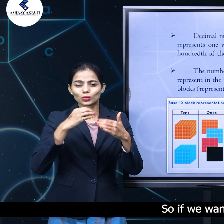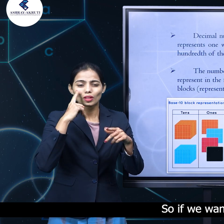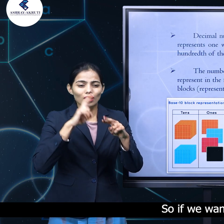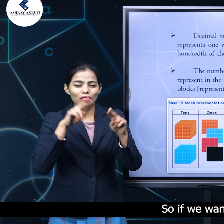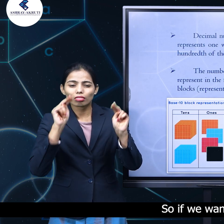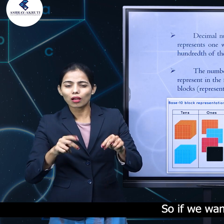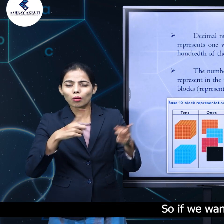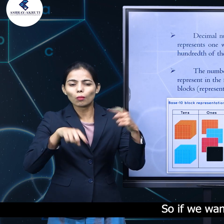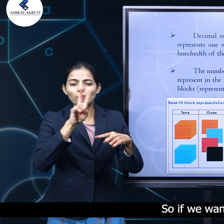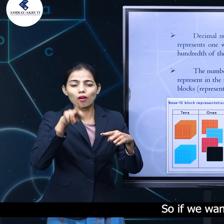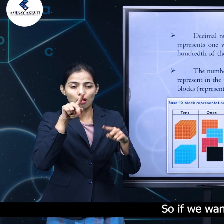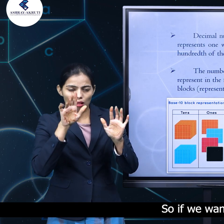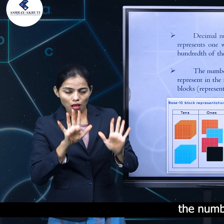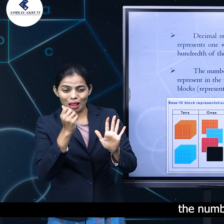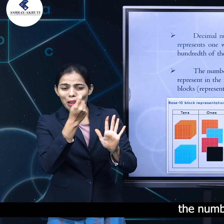So, if we want to visualize the number